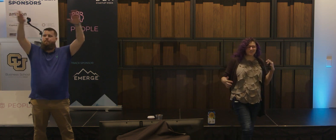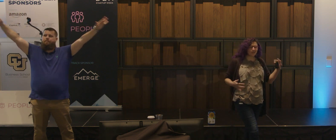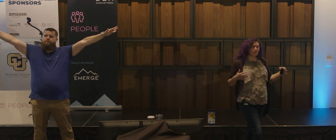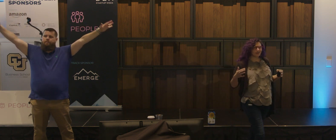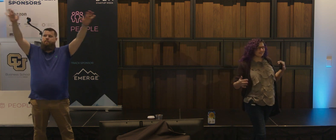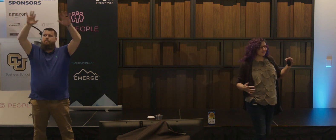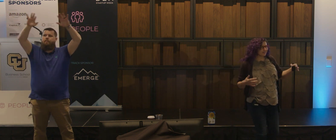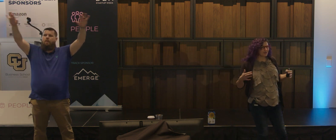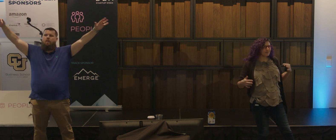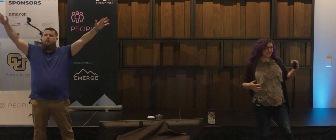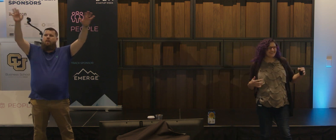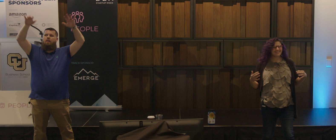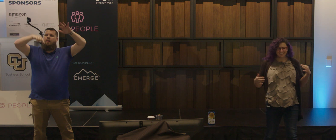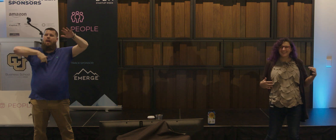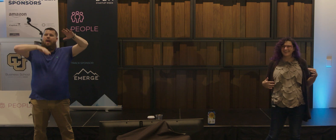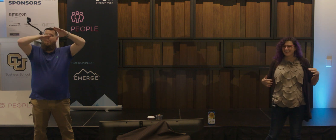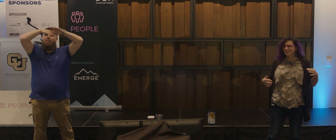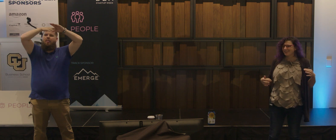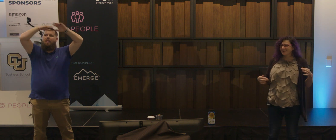I'll just say words for a little bit.